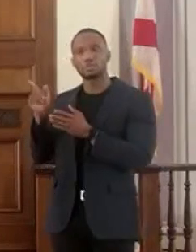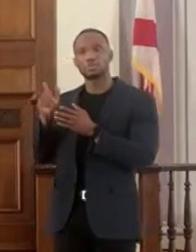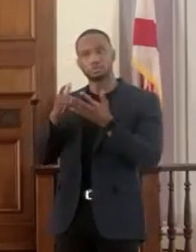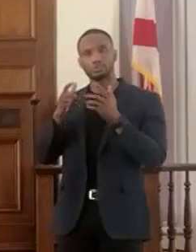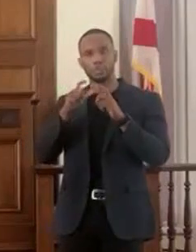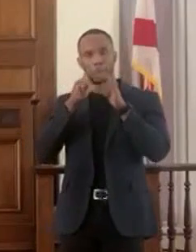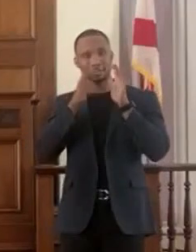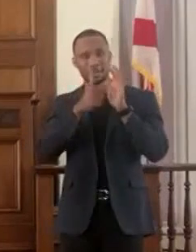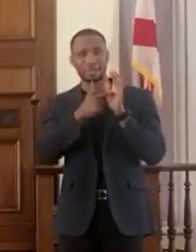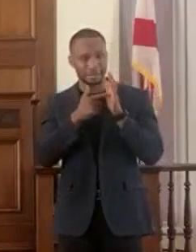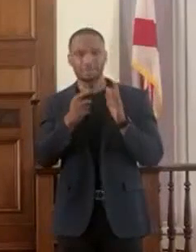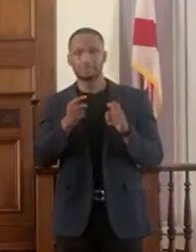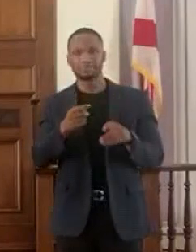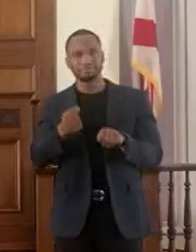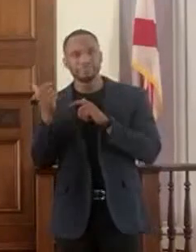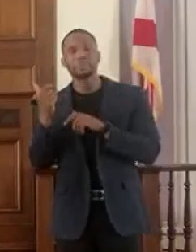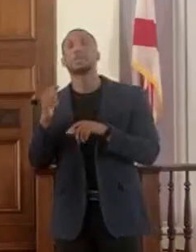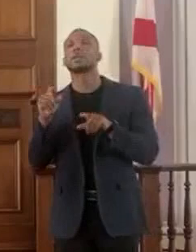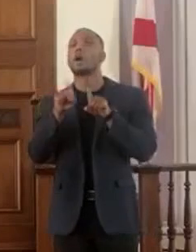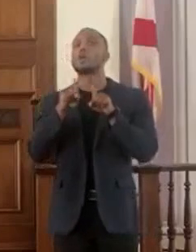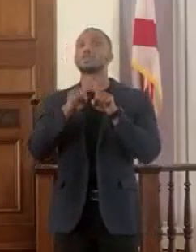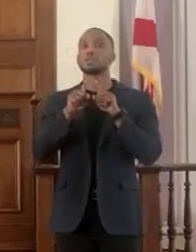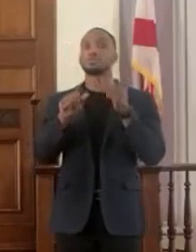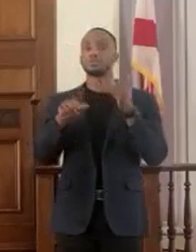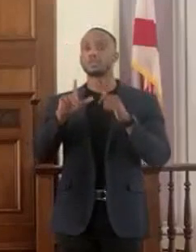And the Lieutenant Governor also urged